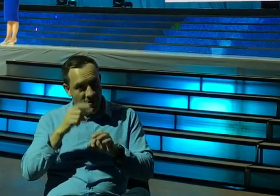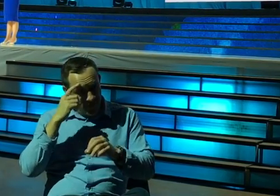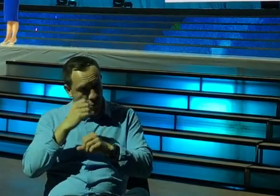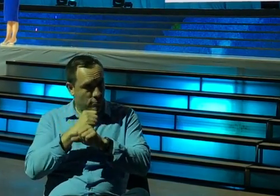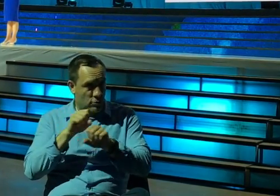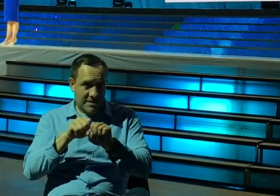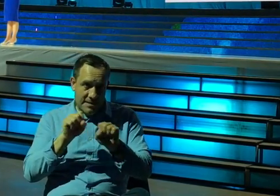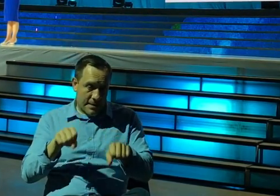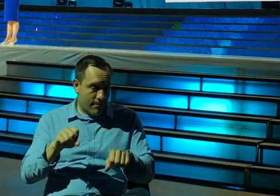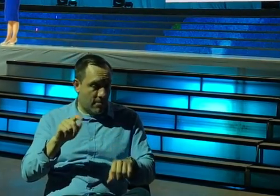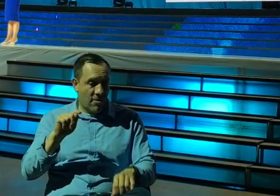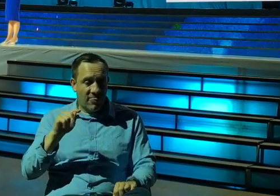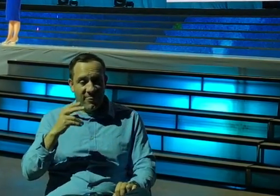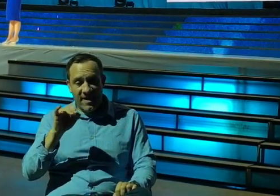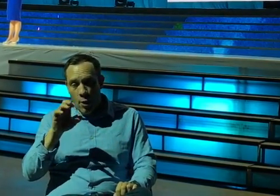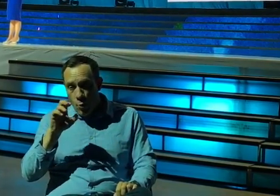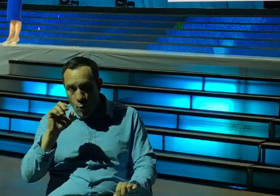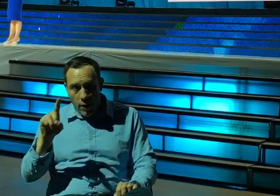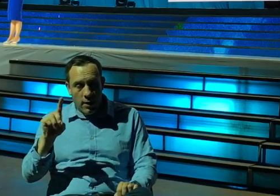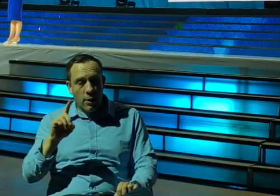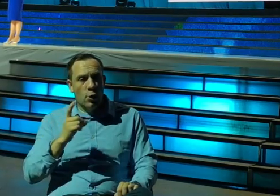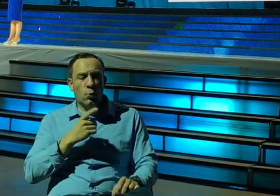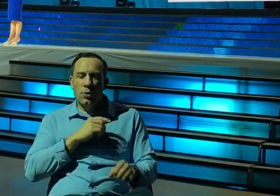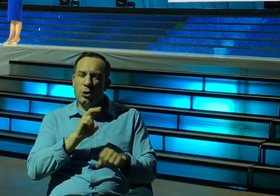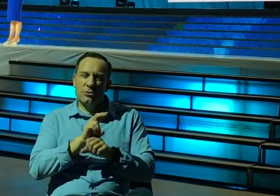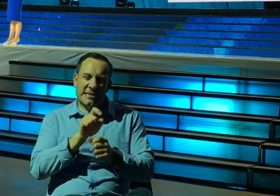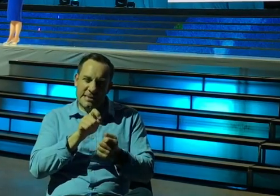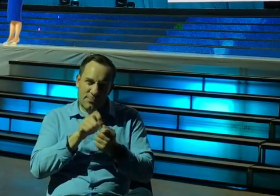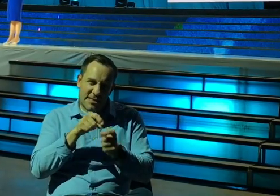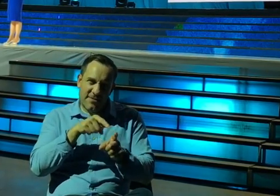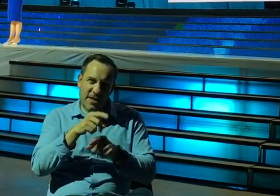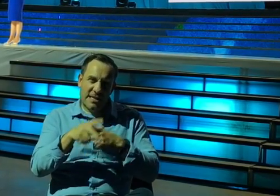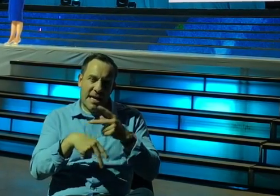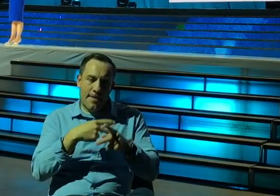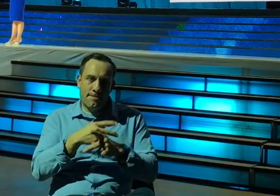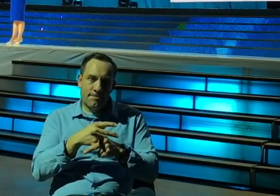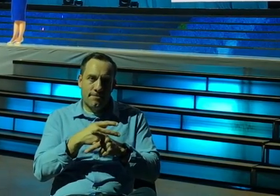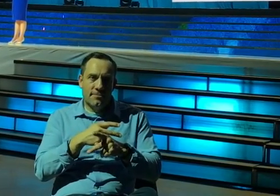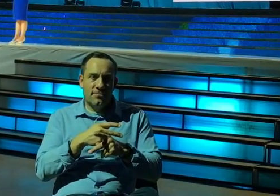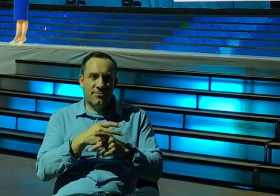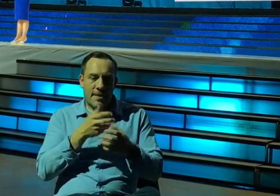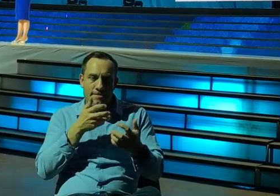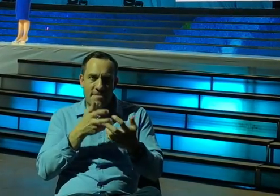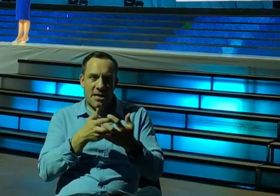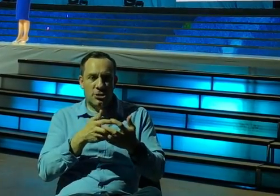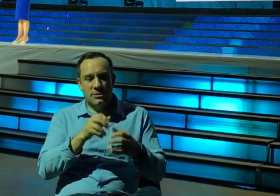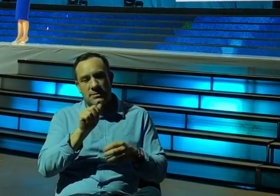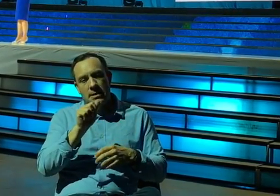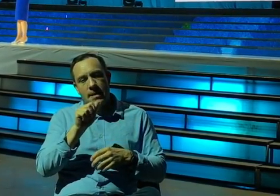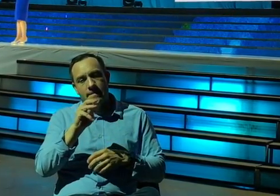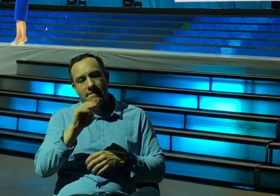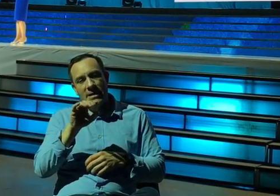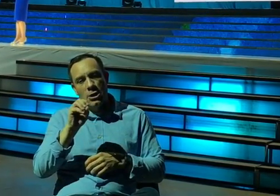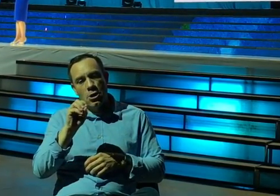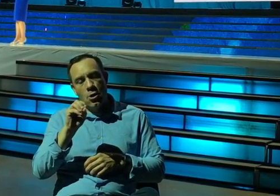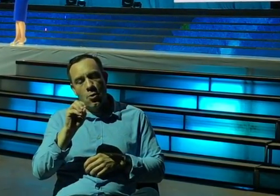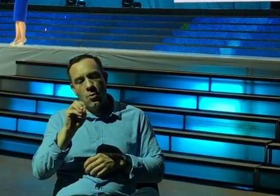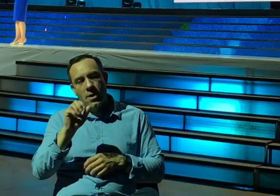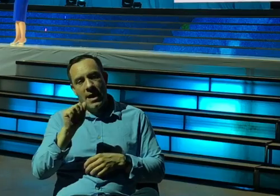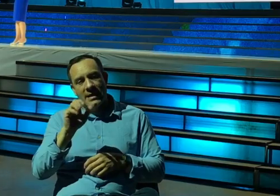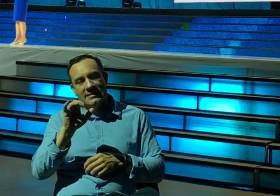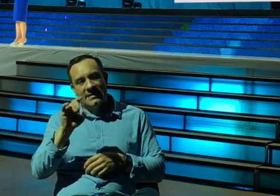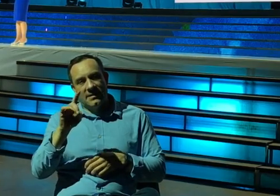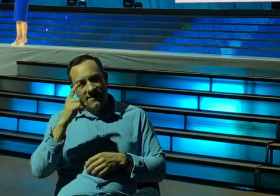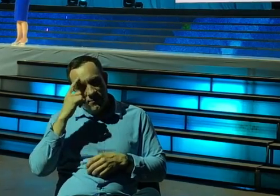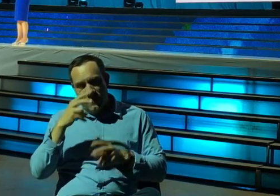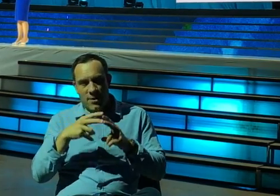a very particular form that is a selenium that's chelated to an amino acid for its highest bioavailability.